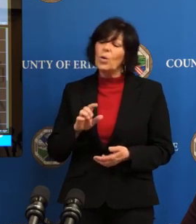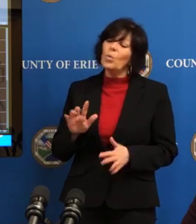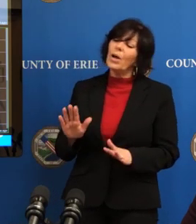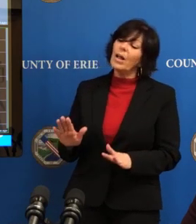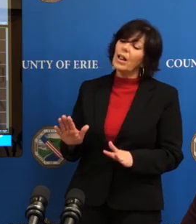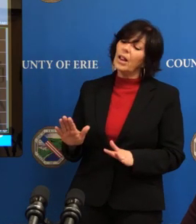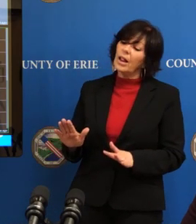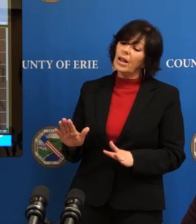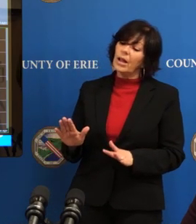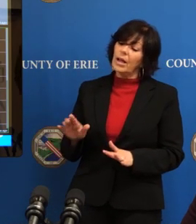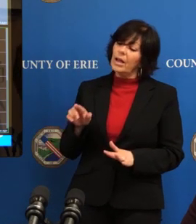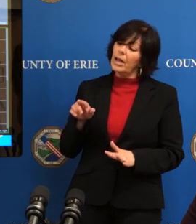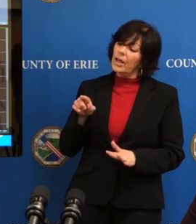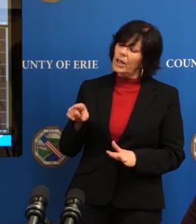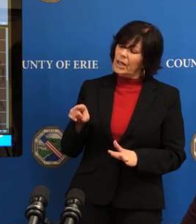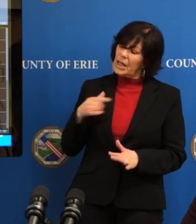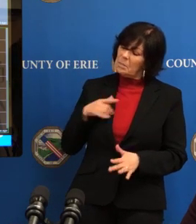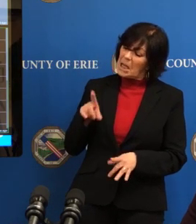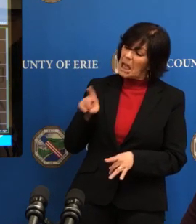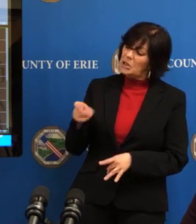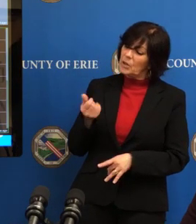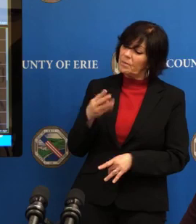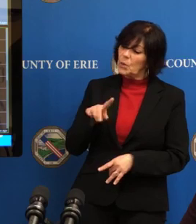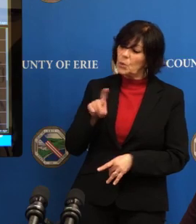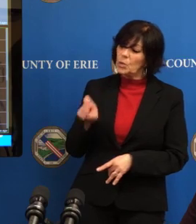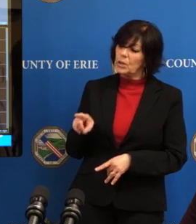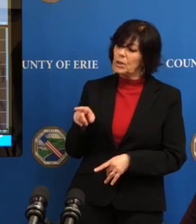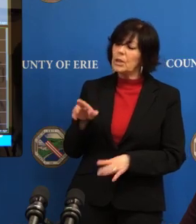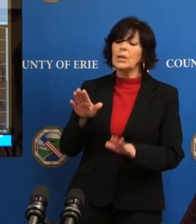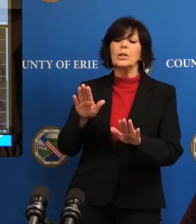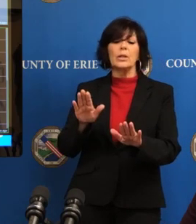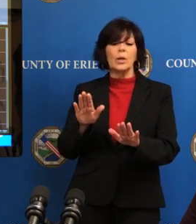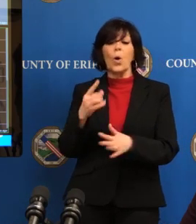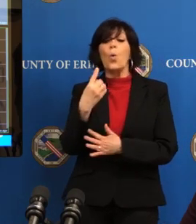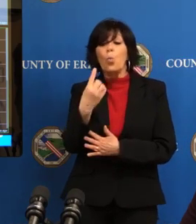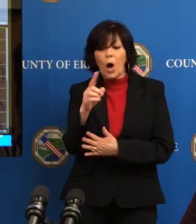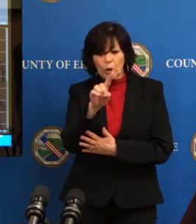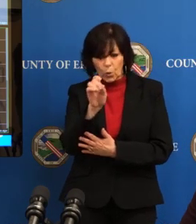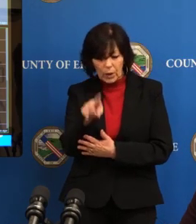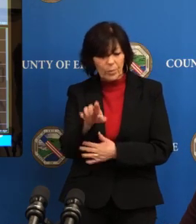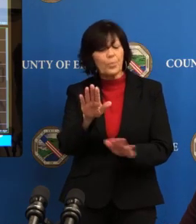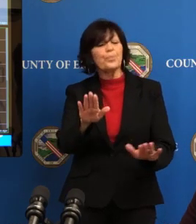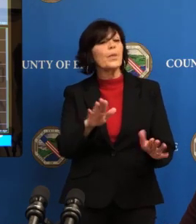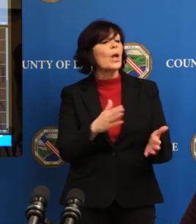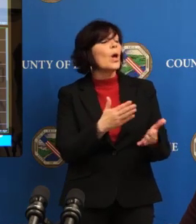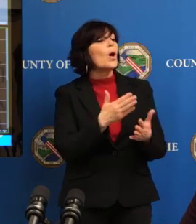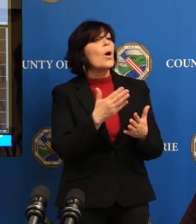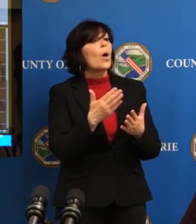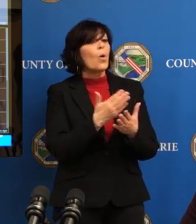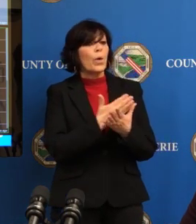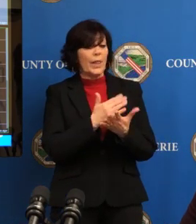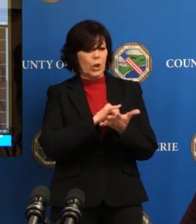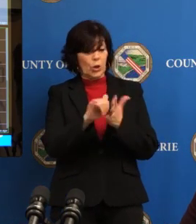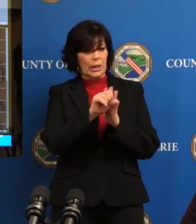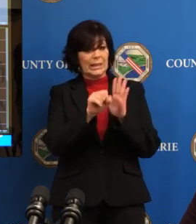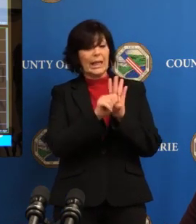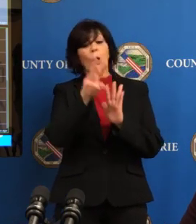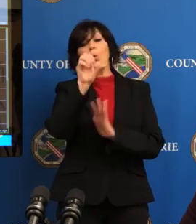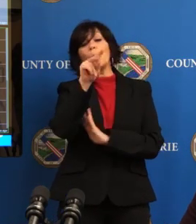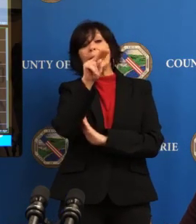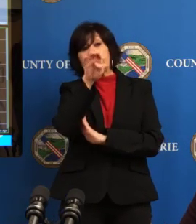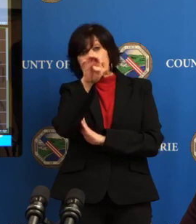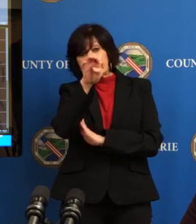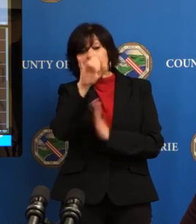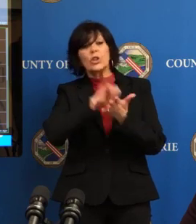the elected leader of the county. Let me ask you a couple. You may or may not. Just one question. With the New York State facility, Wendy facility, the New